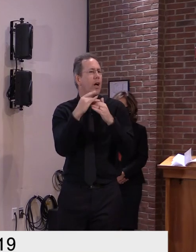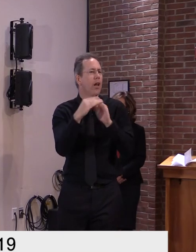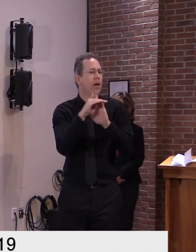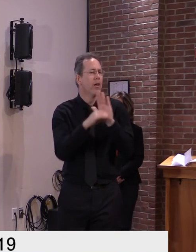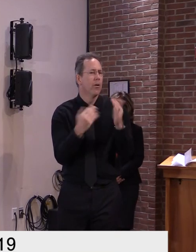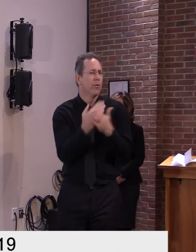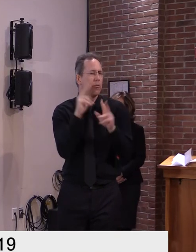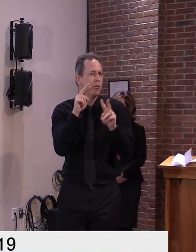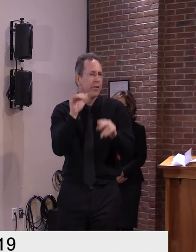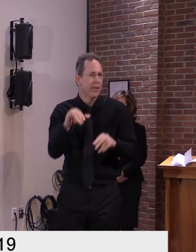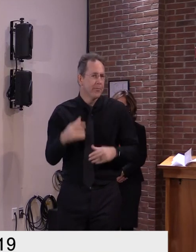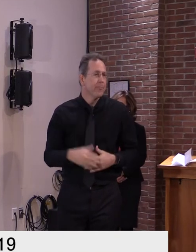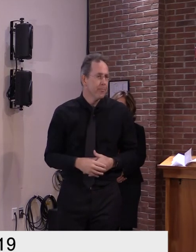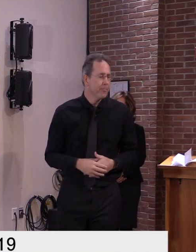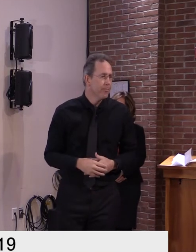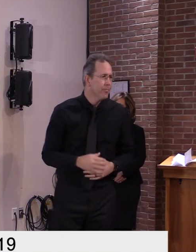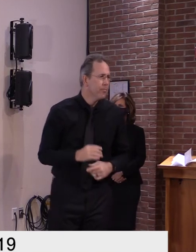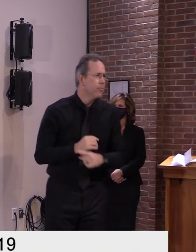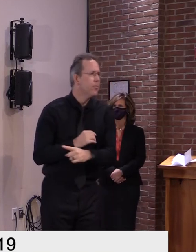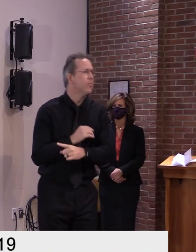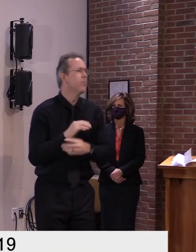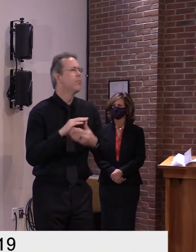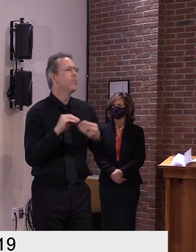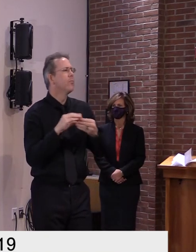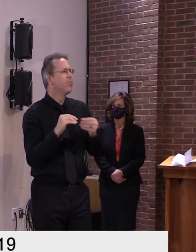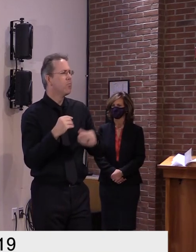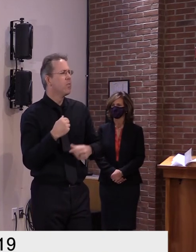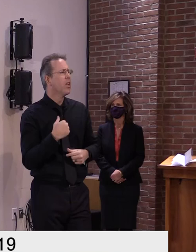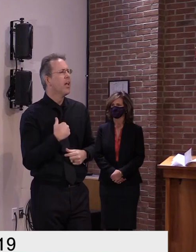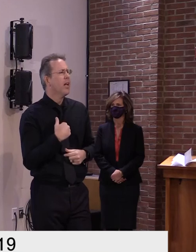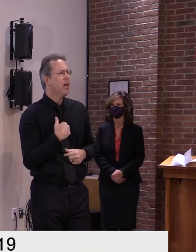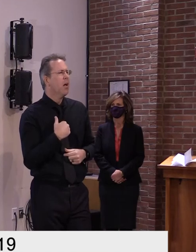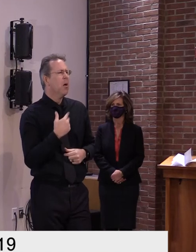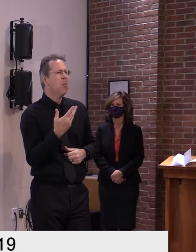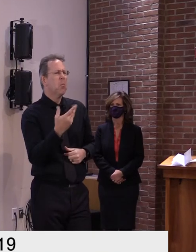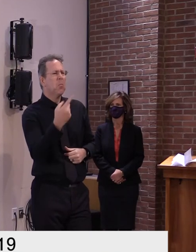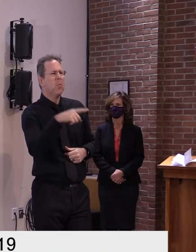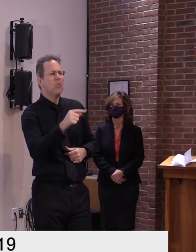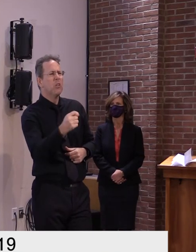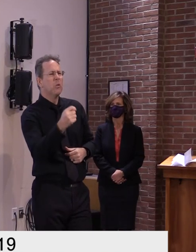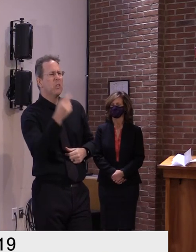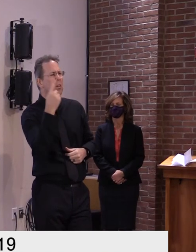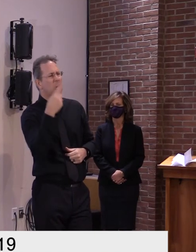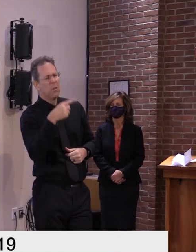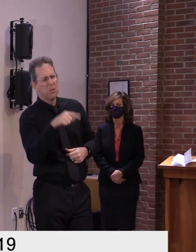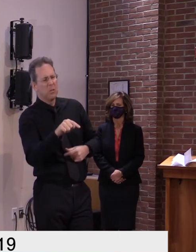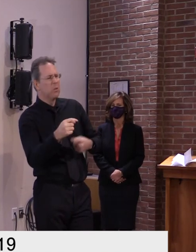we're going to talk about that a little bit more in the next, either on Tuesday or Thursday.